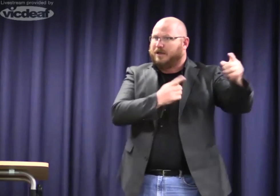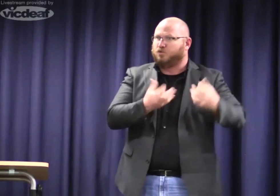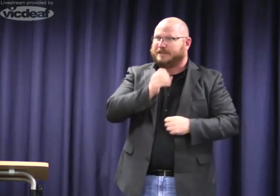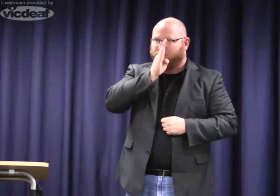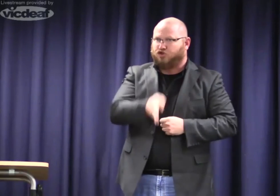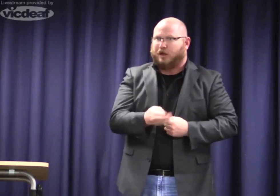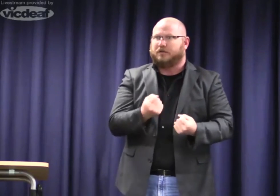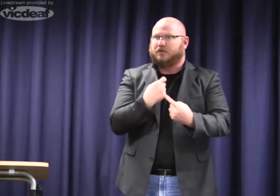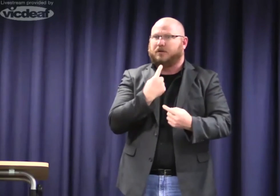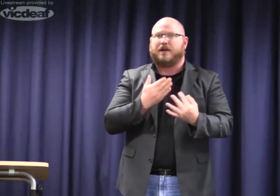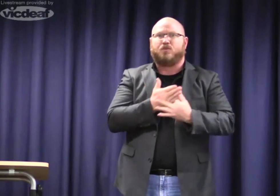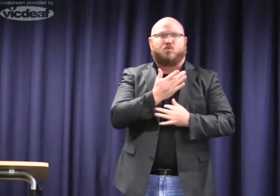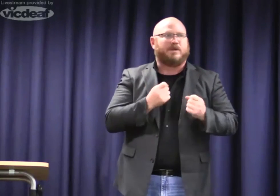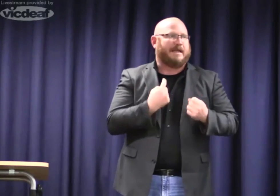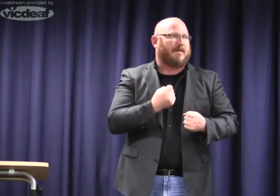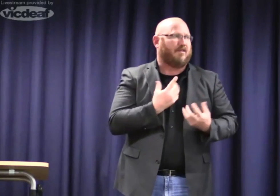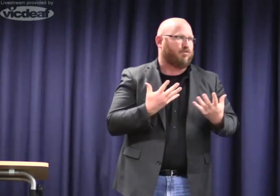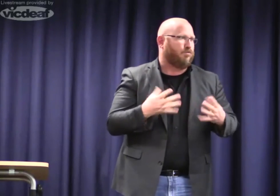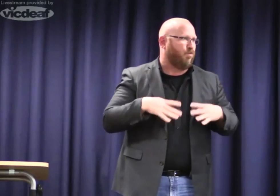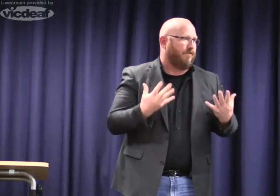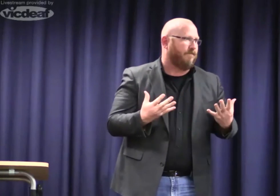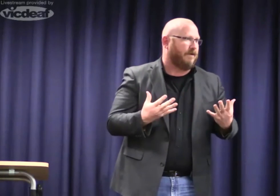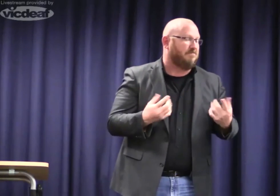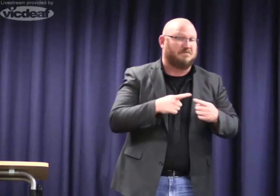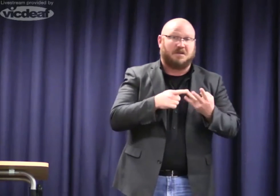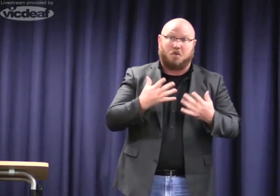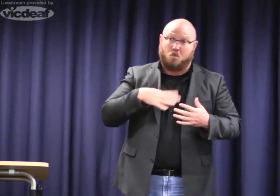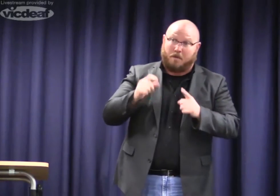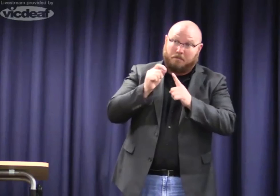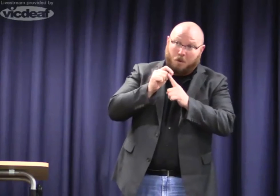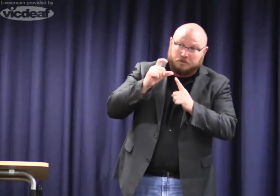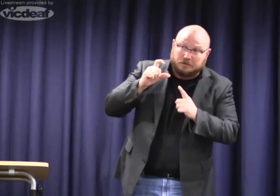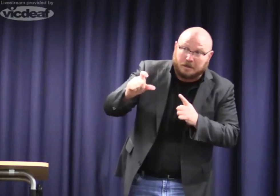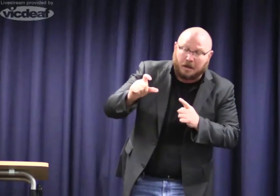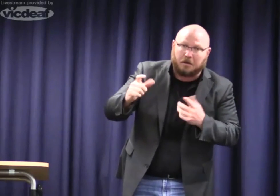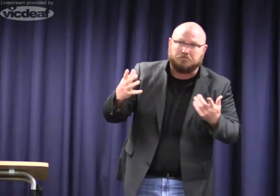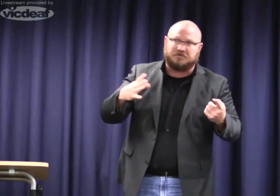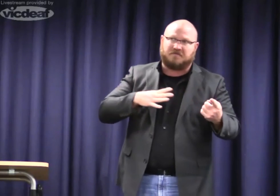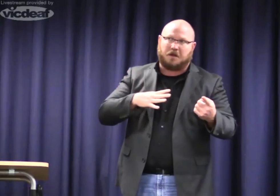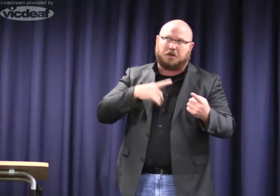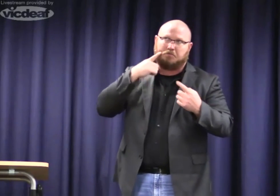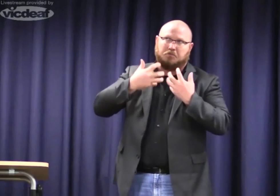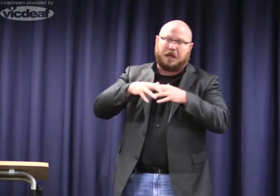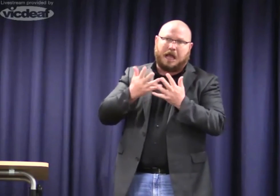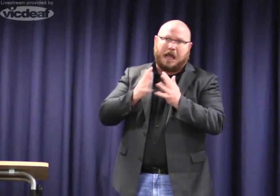And anything that's fed into change.org is fed directly to Christian